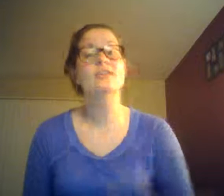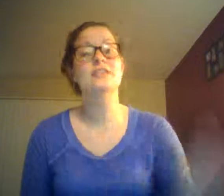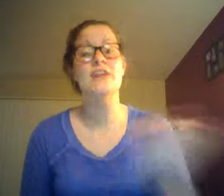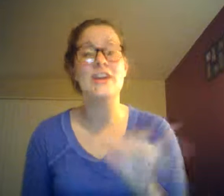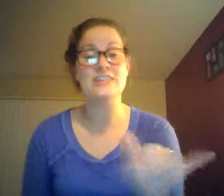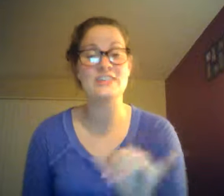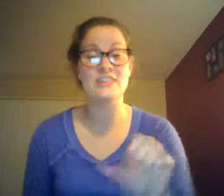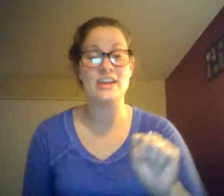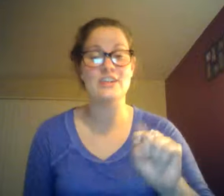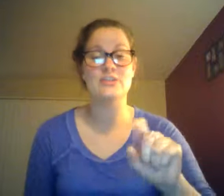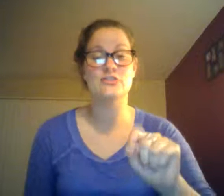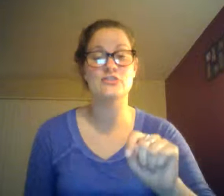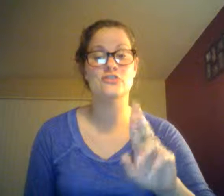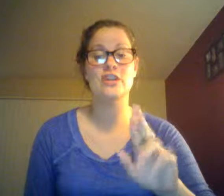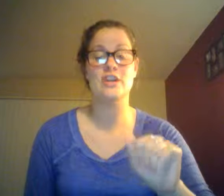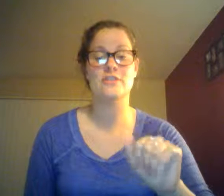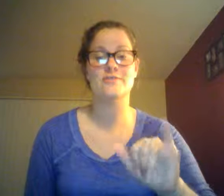Estuaries are also like a strainer.